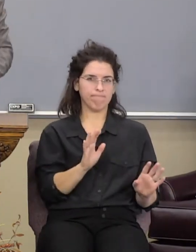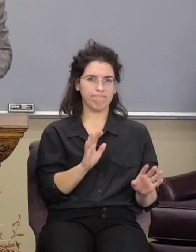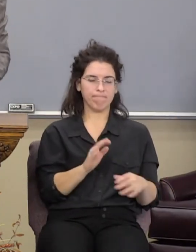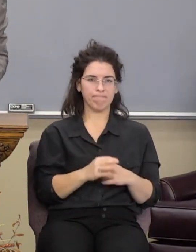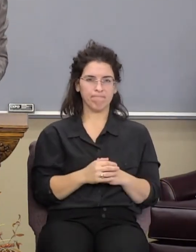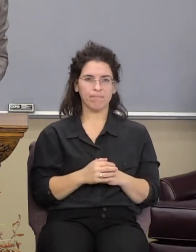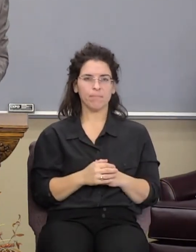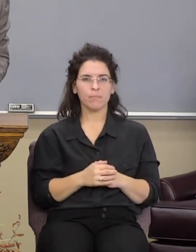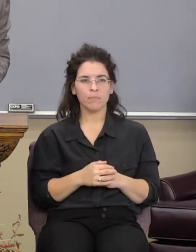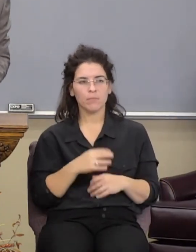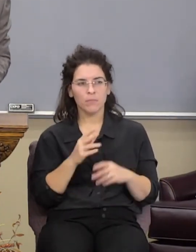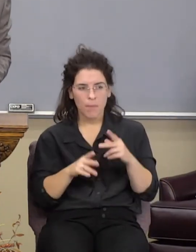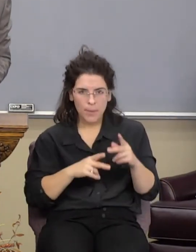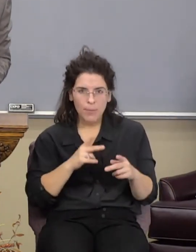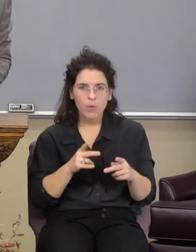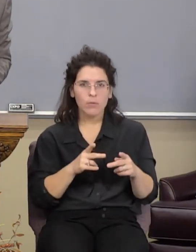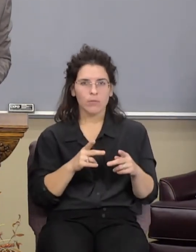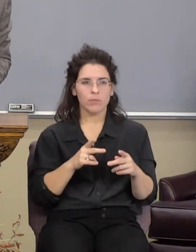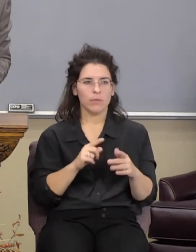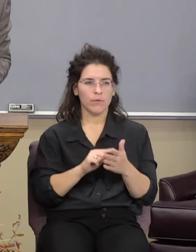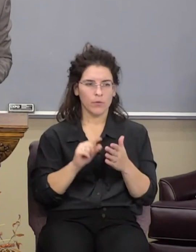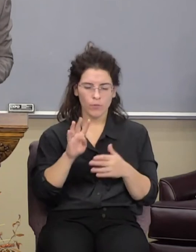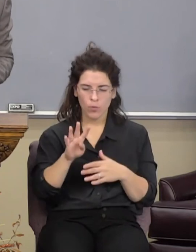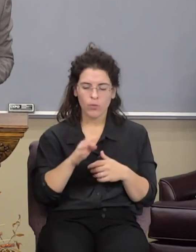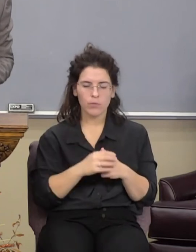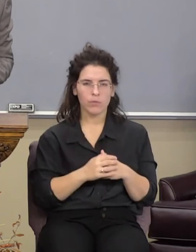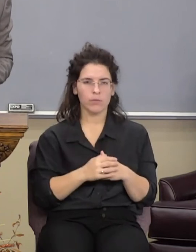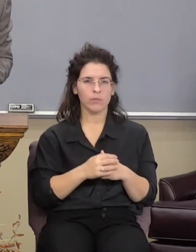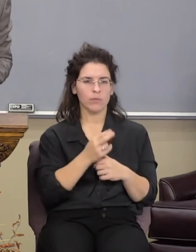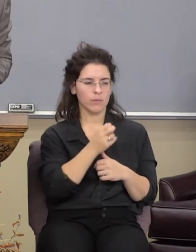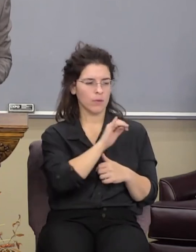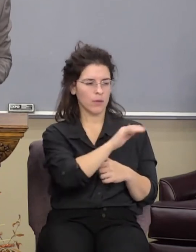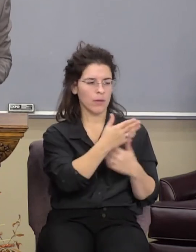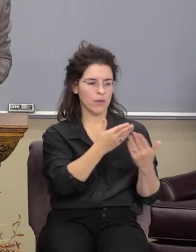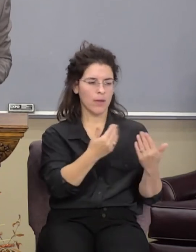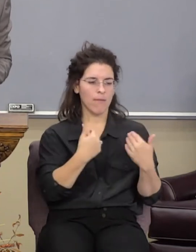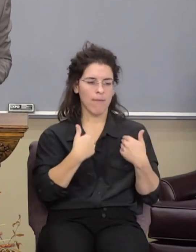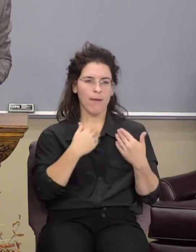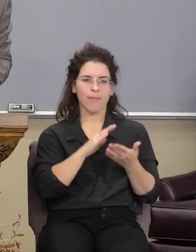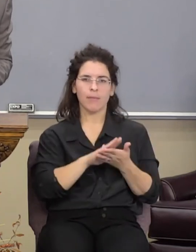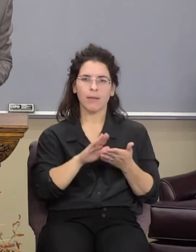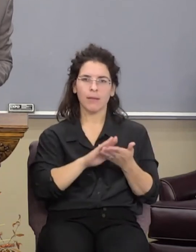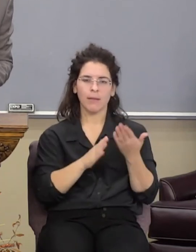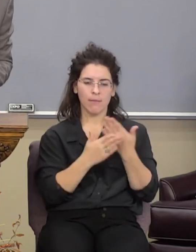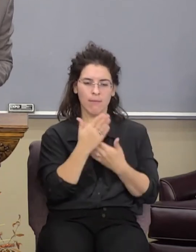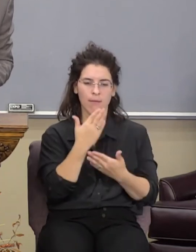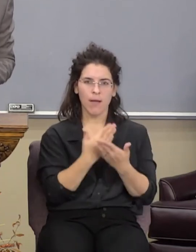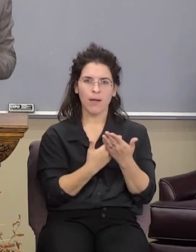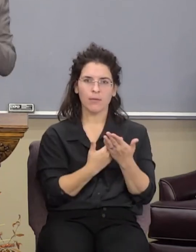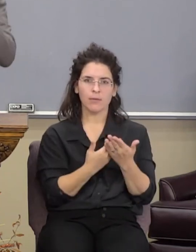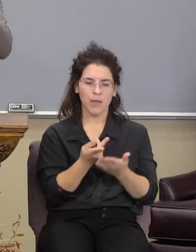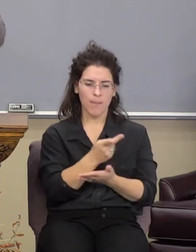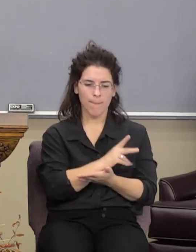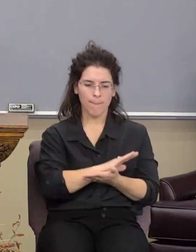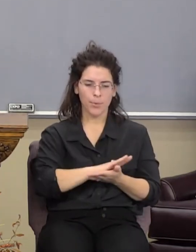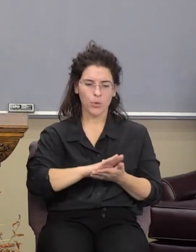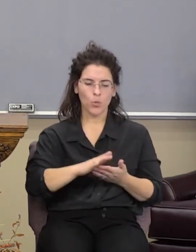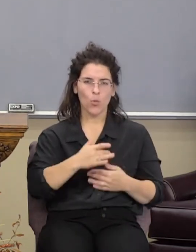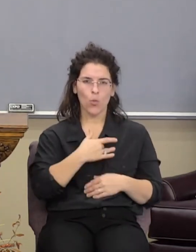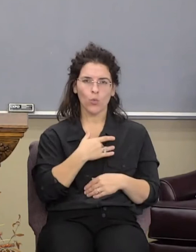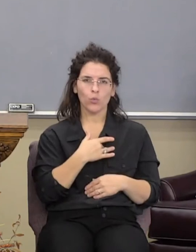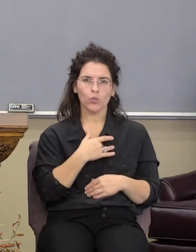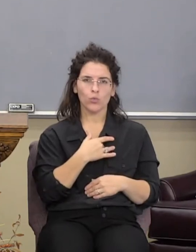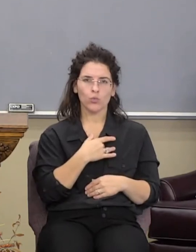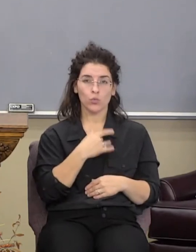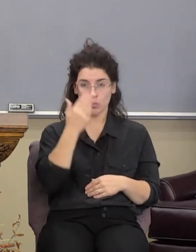The people, verse 4, he that hath clean hands, and a pure heart. You know what this passage is